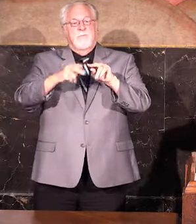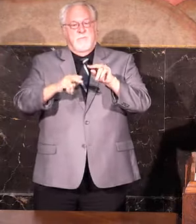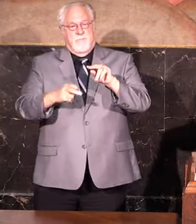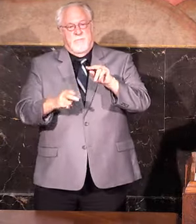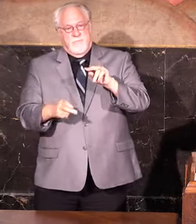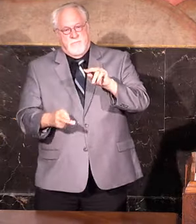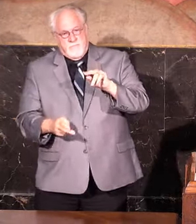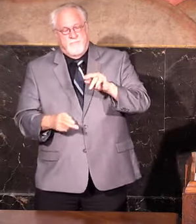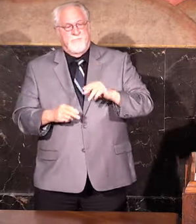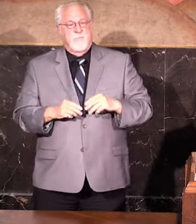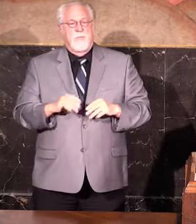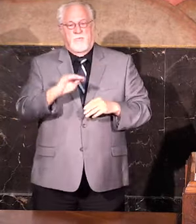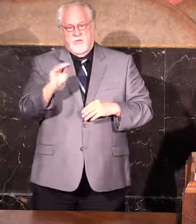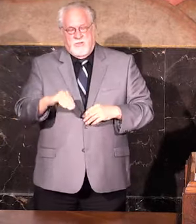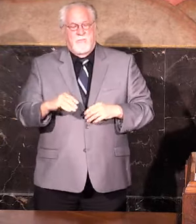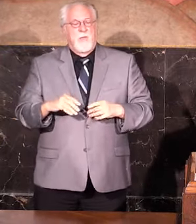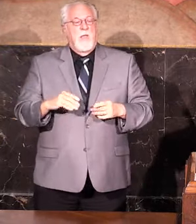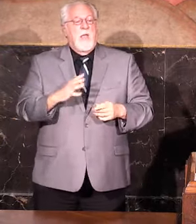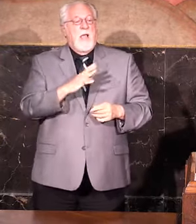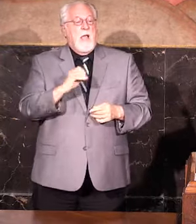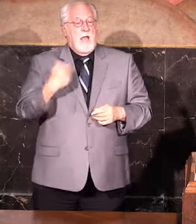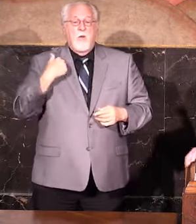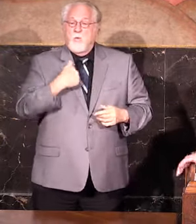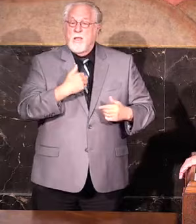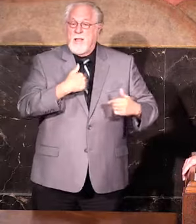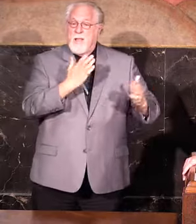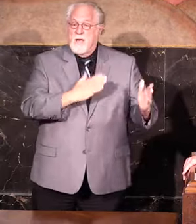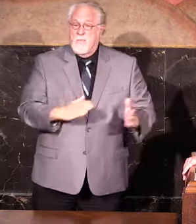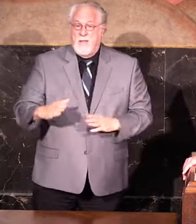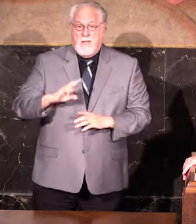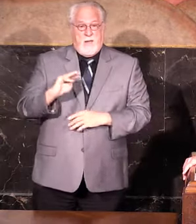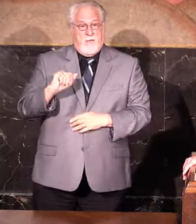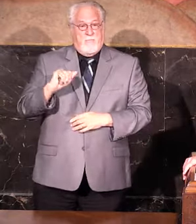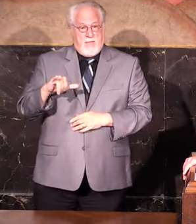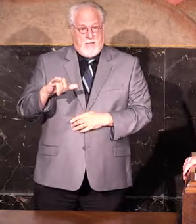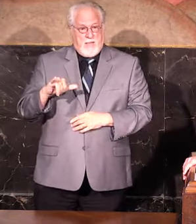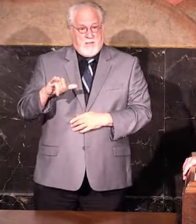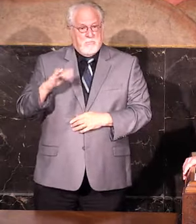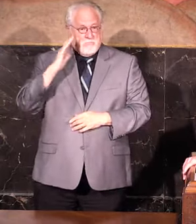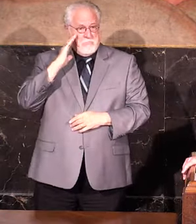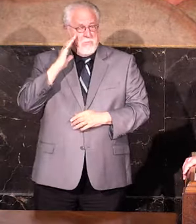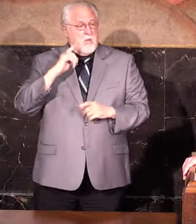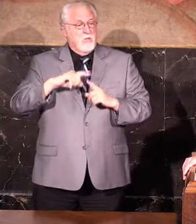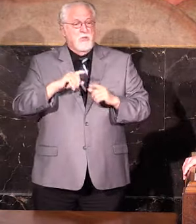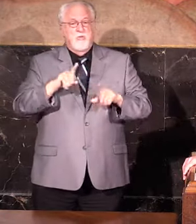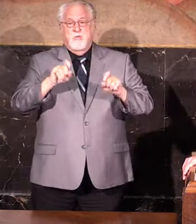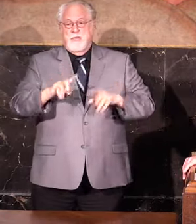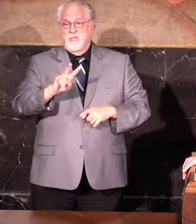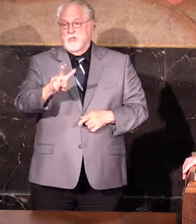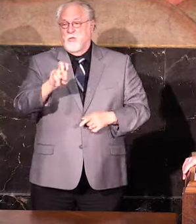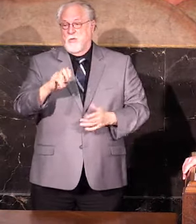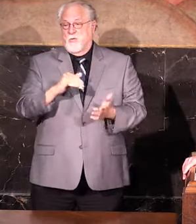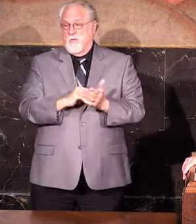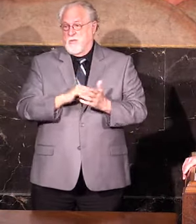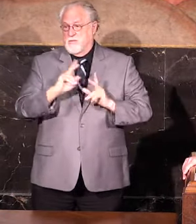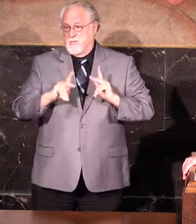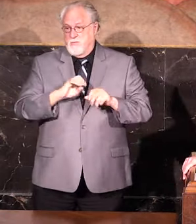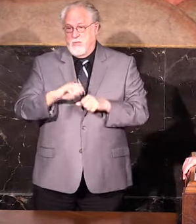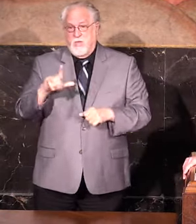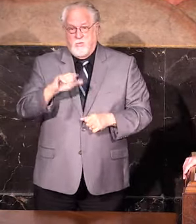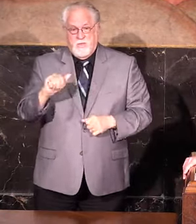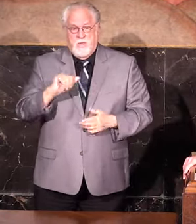down. You know that we had a plan in the month of May to test 200,000 people in Louisiana.